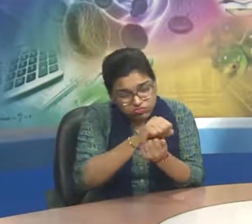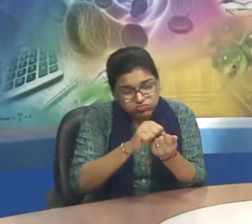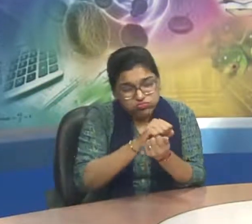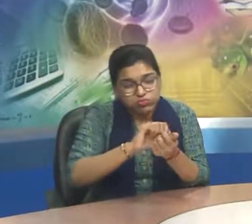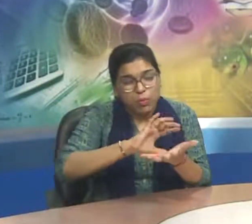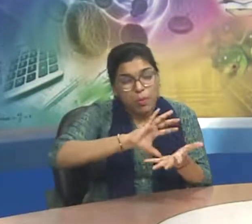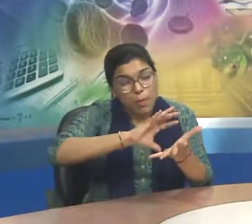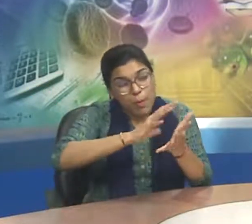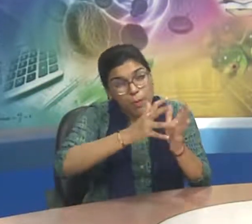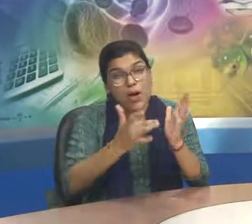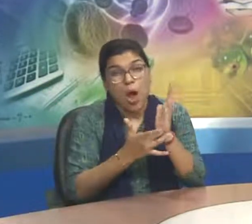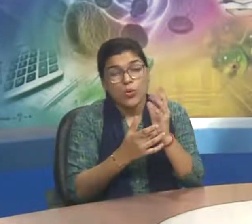created